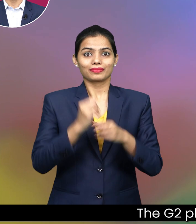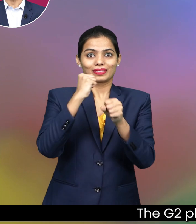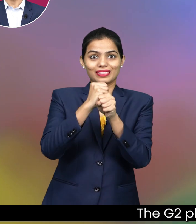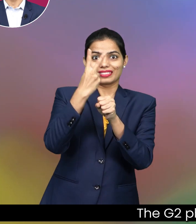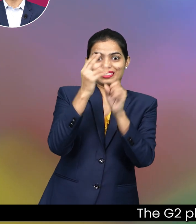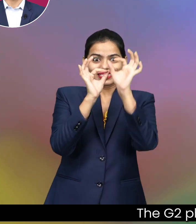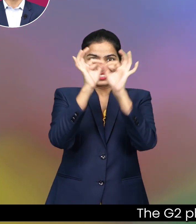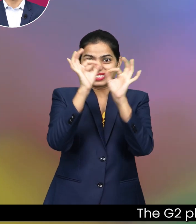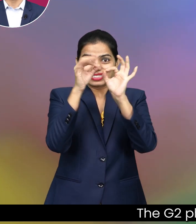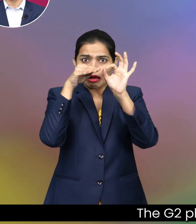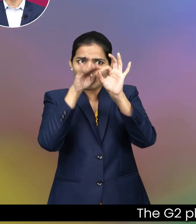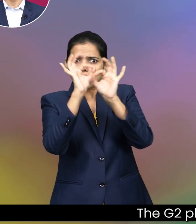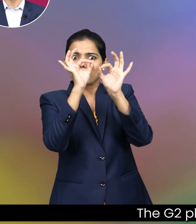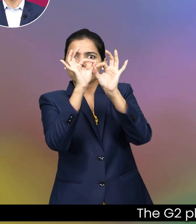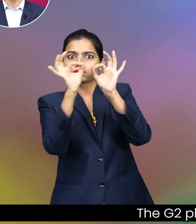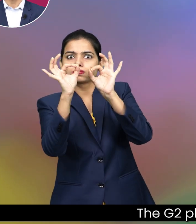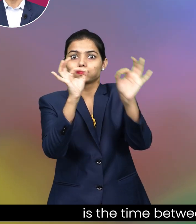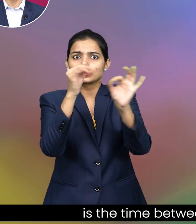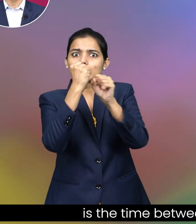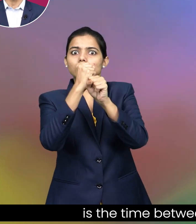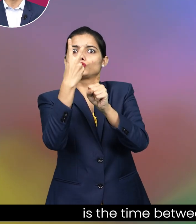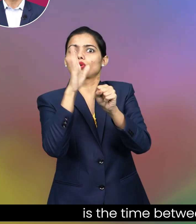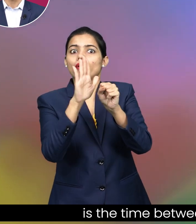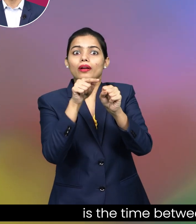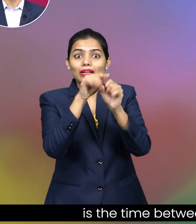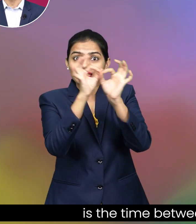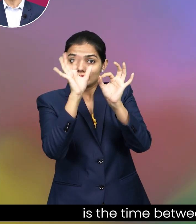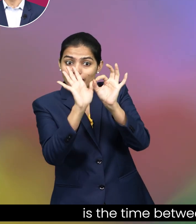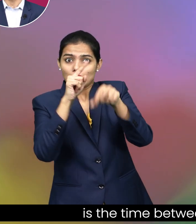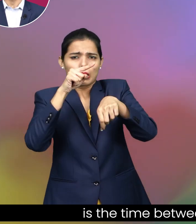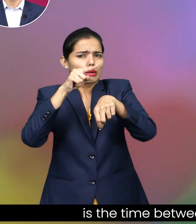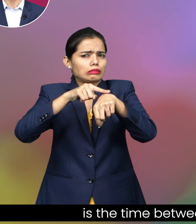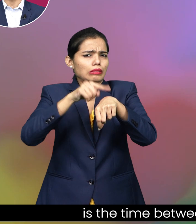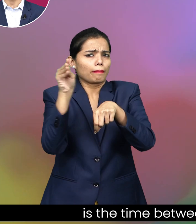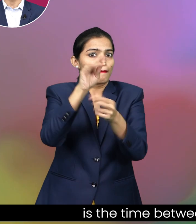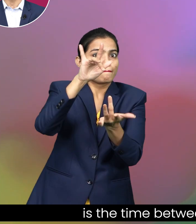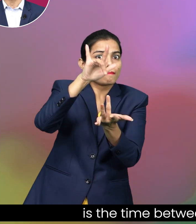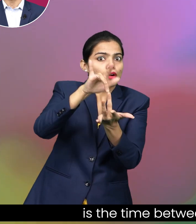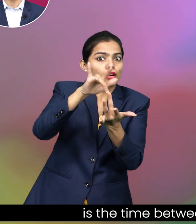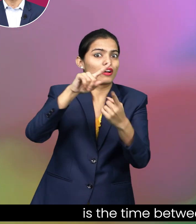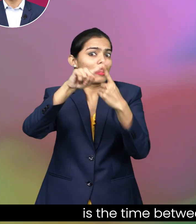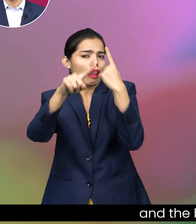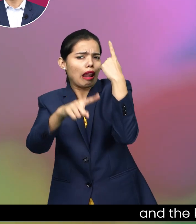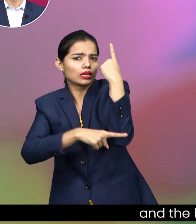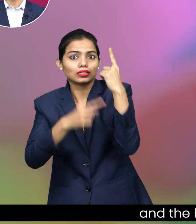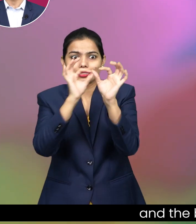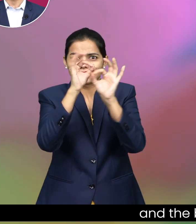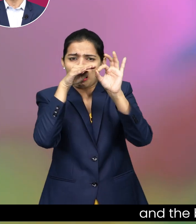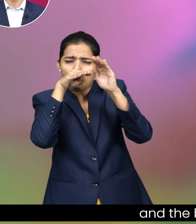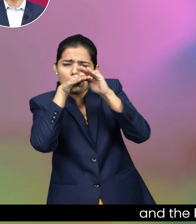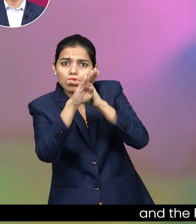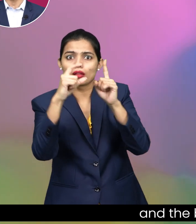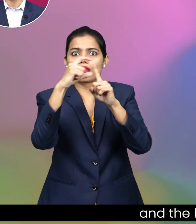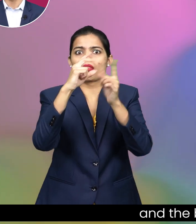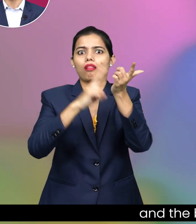The G2 phase or gap 2 phase is the time between the end of DNA replication and the beginning